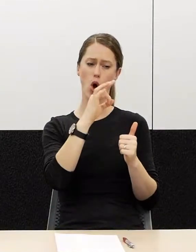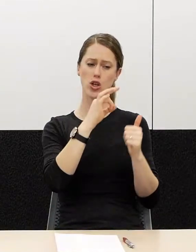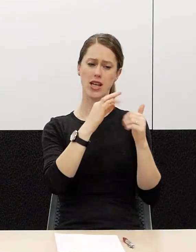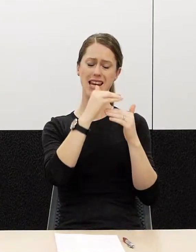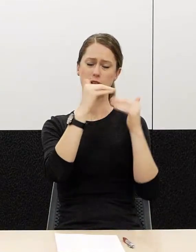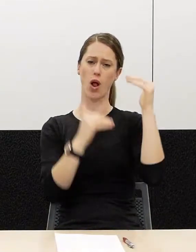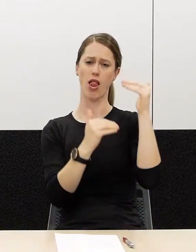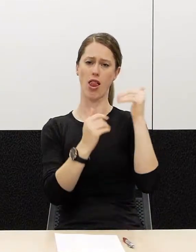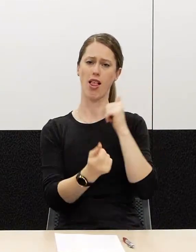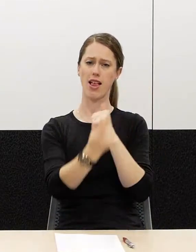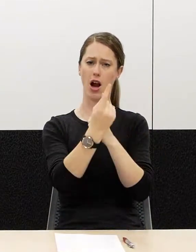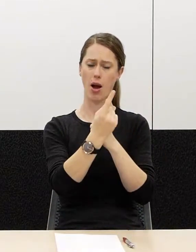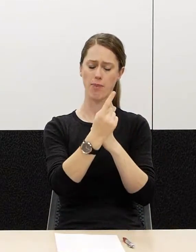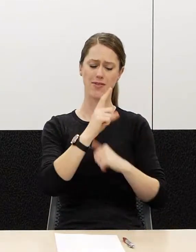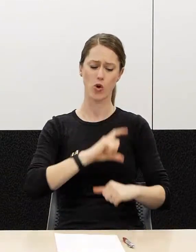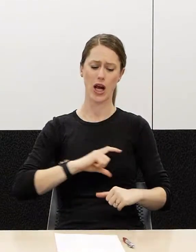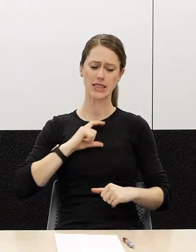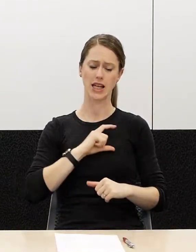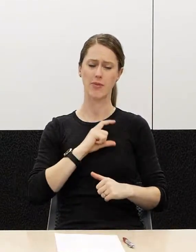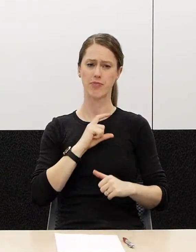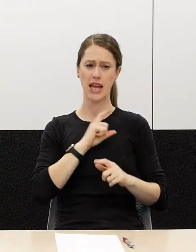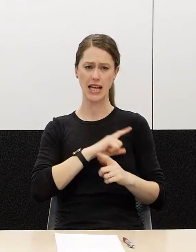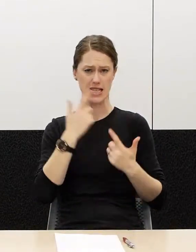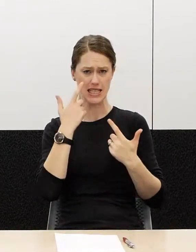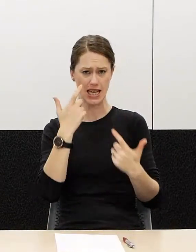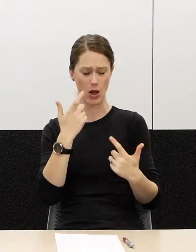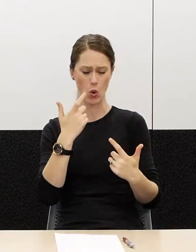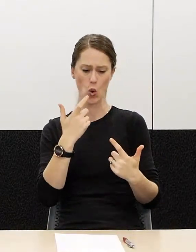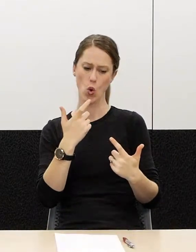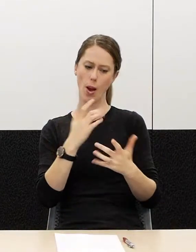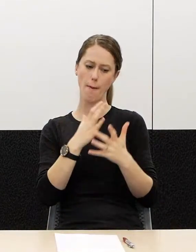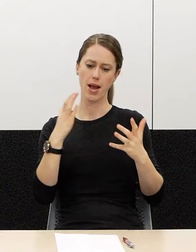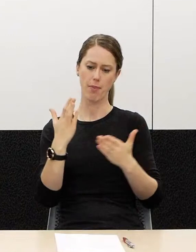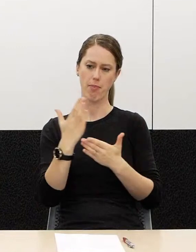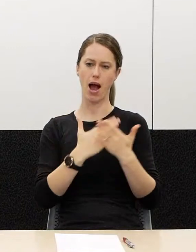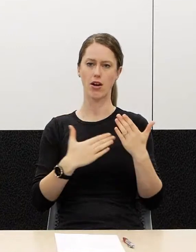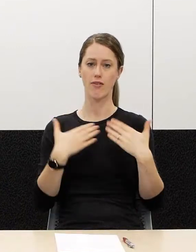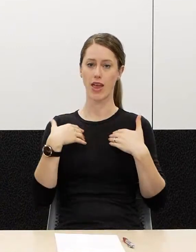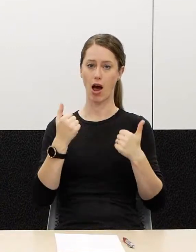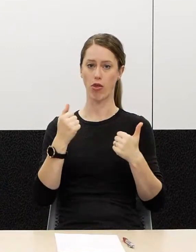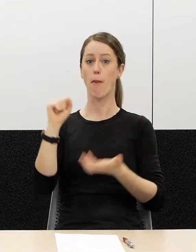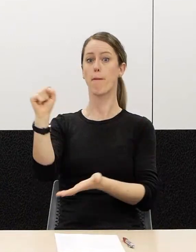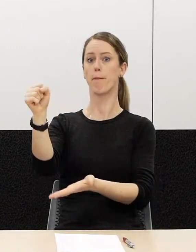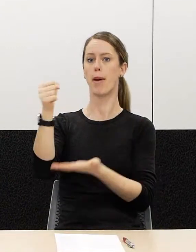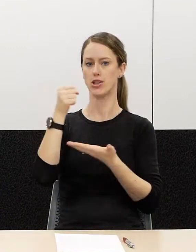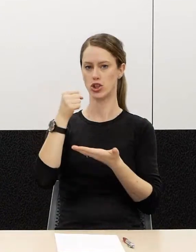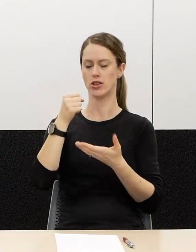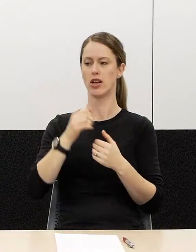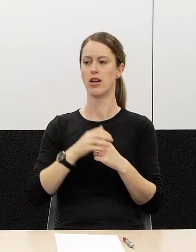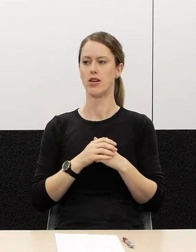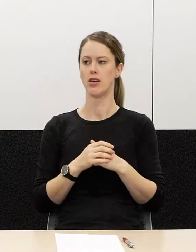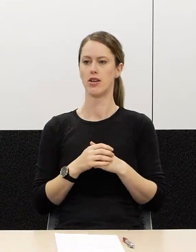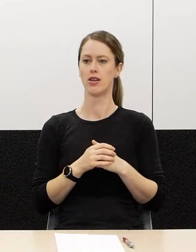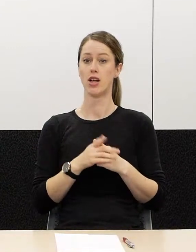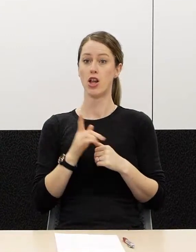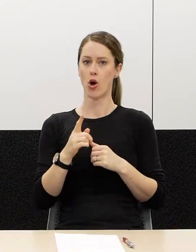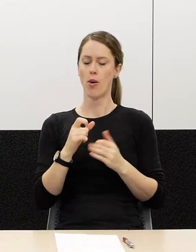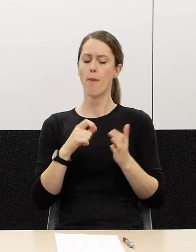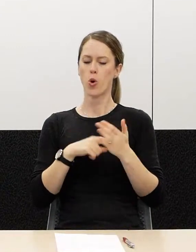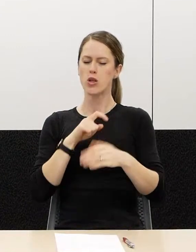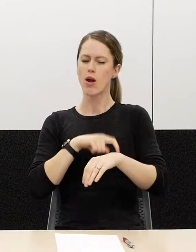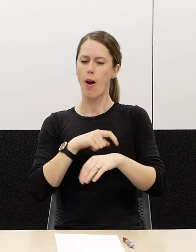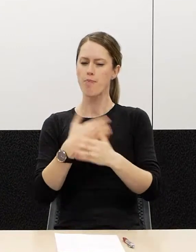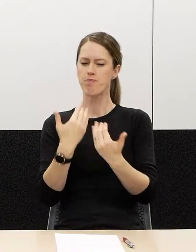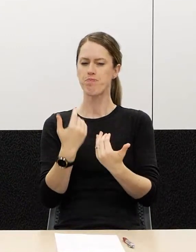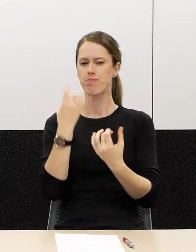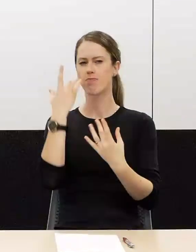cancer, and cancer care is a very big part of our health budget. So it's timely to start